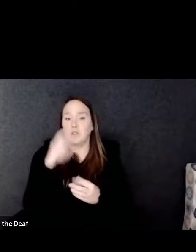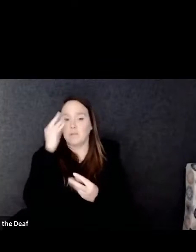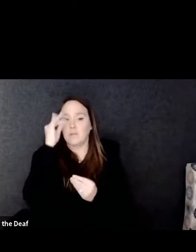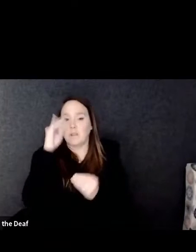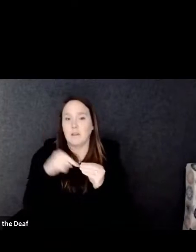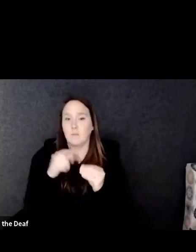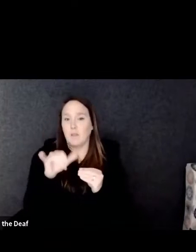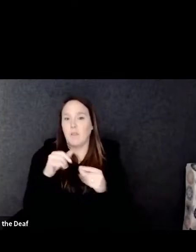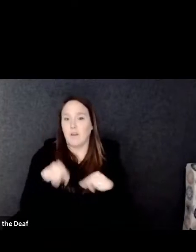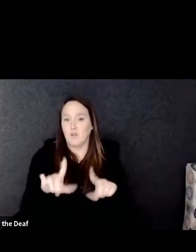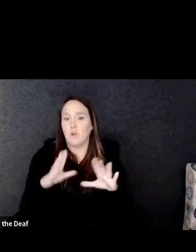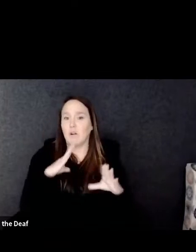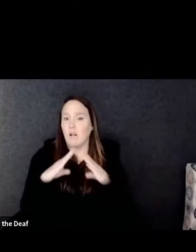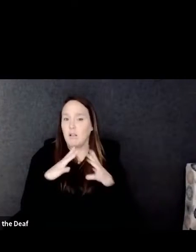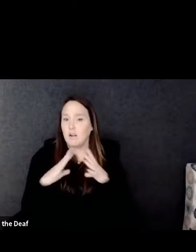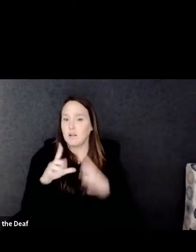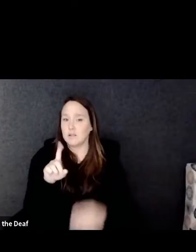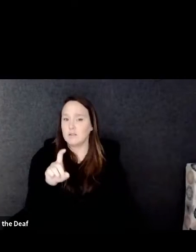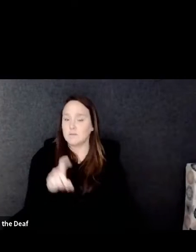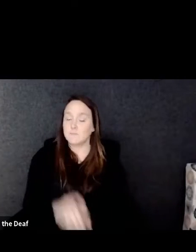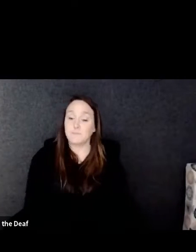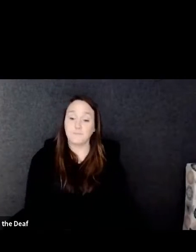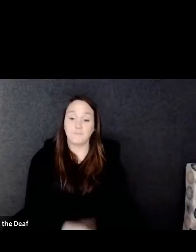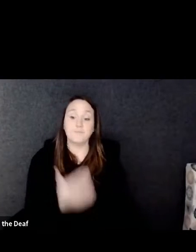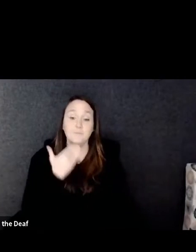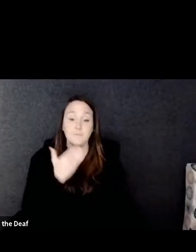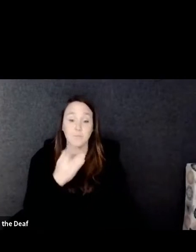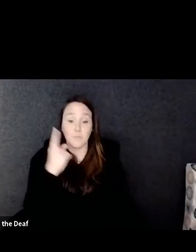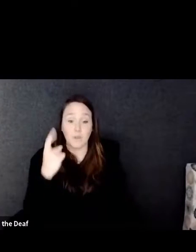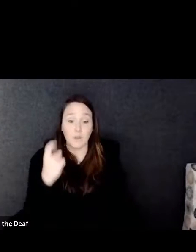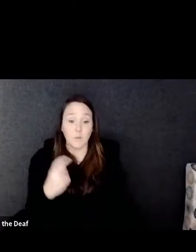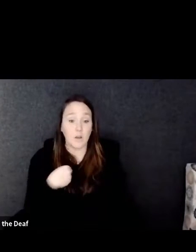It's a great question. I think